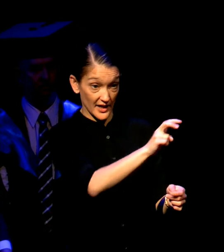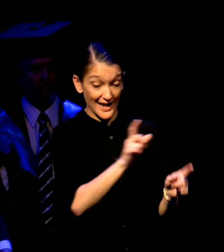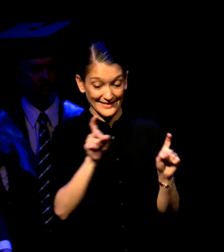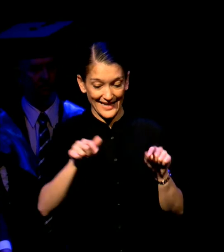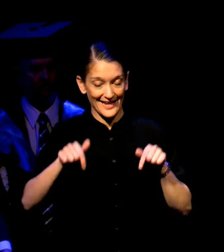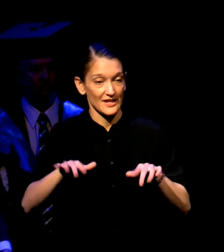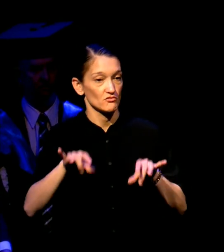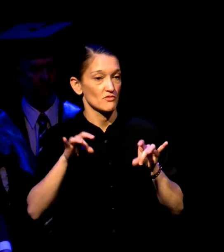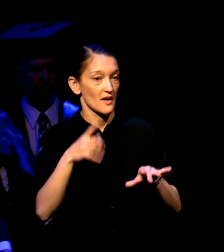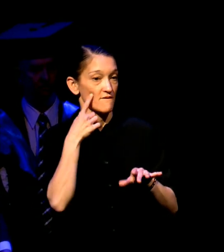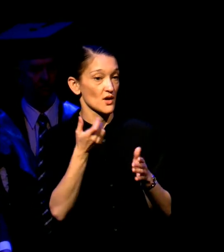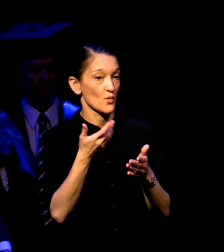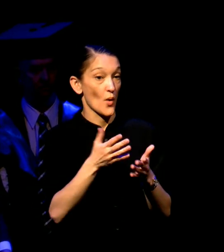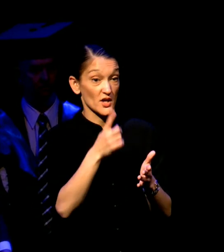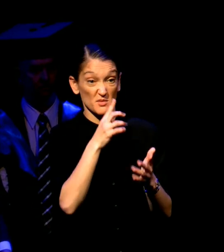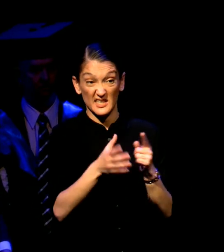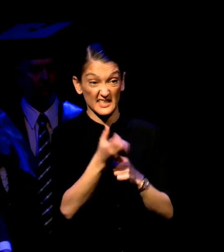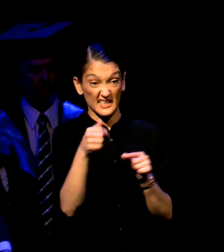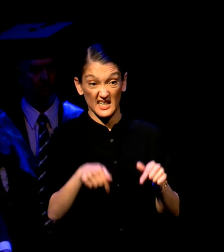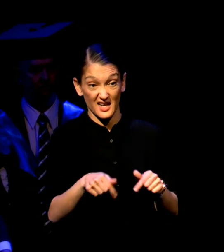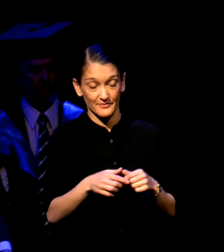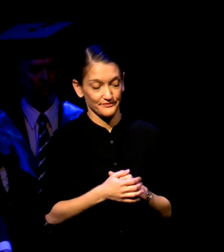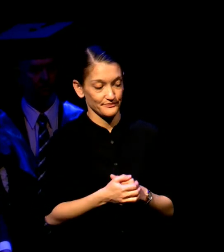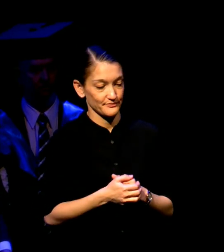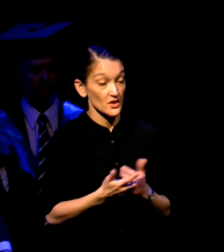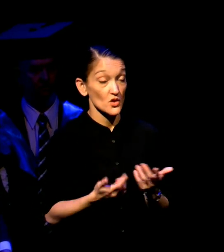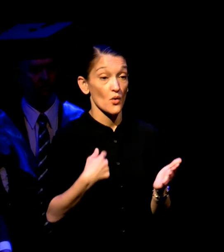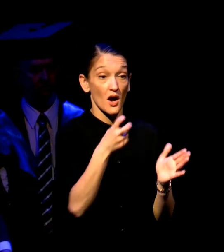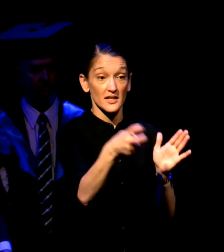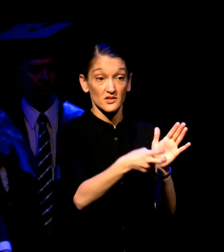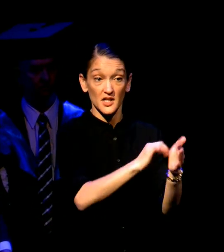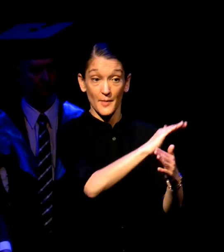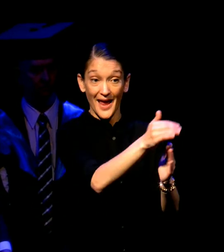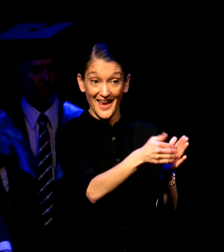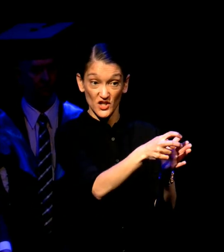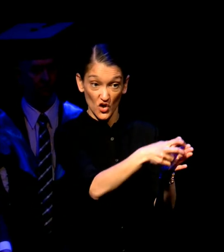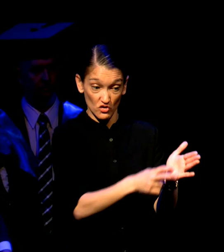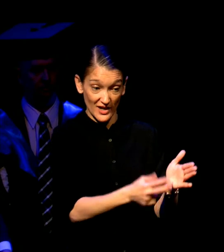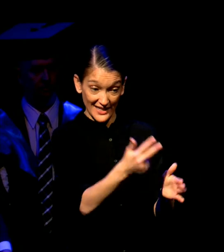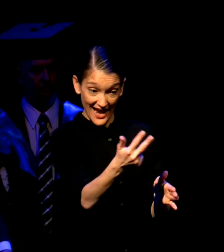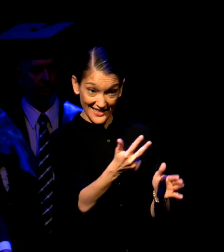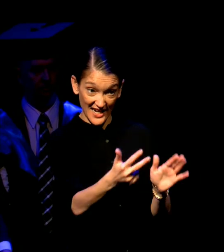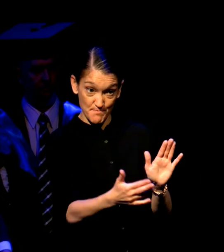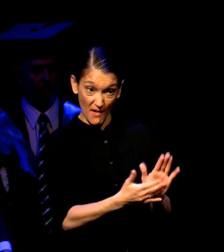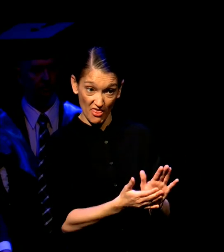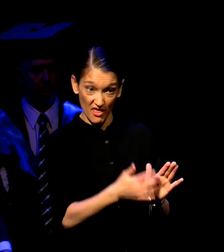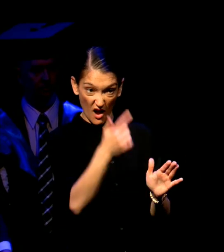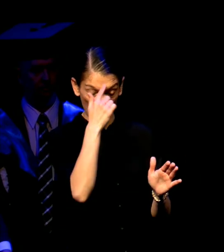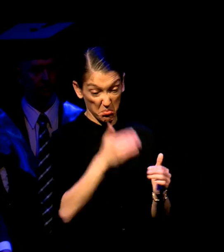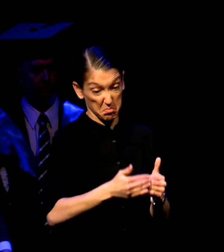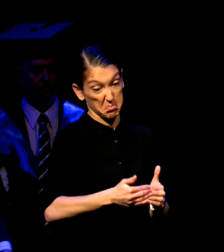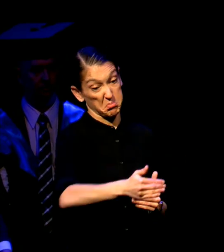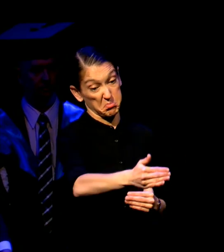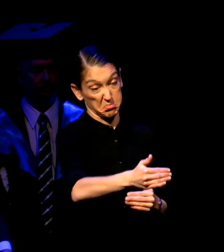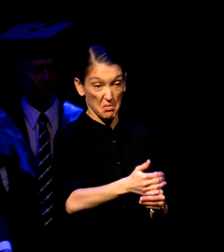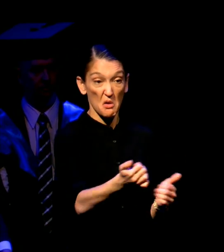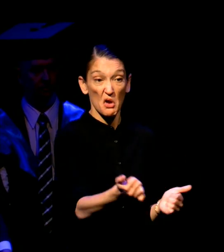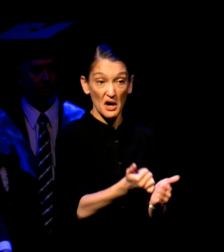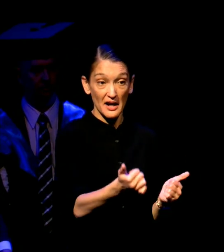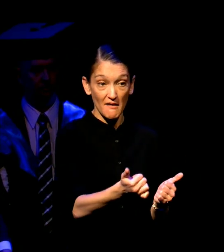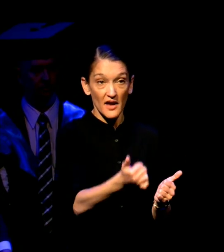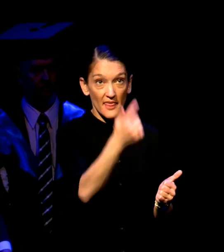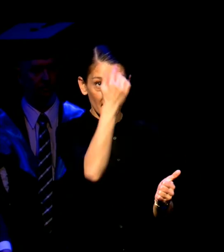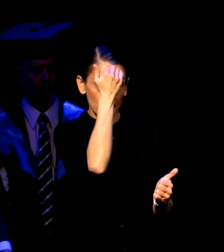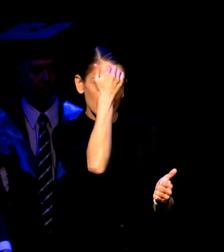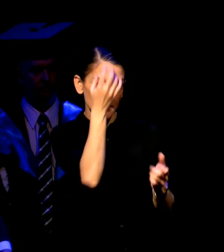Australia. So I ended up signing my final contract. It was for 18 months. I thought that's long enough for me to prepare for what I was going